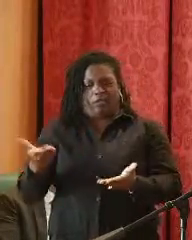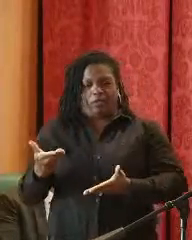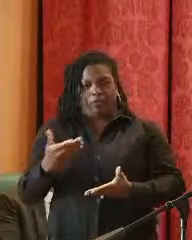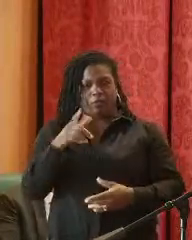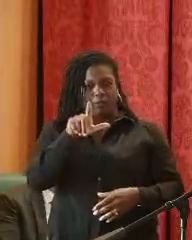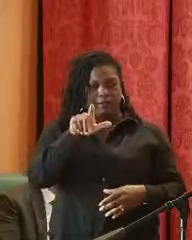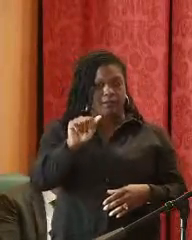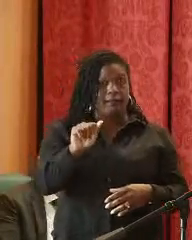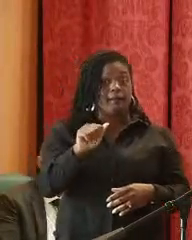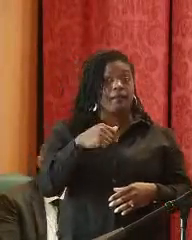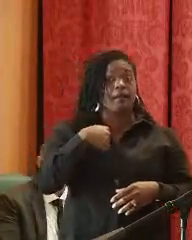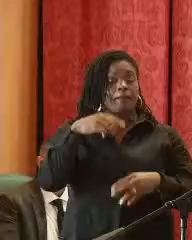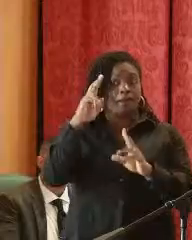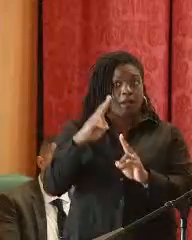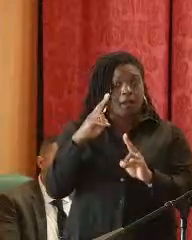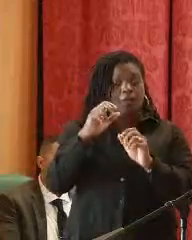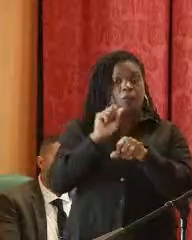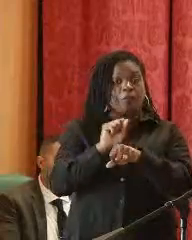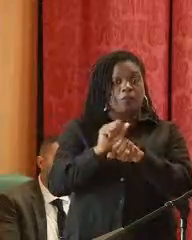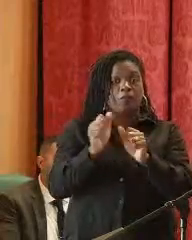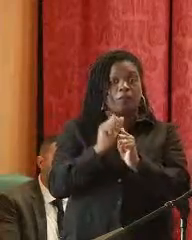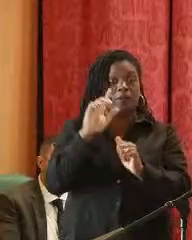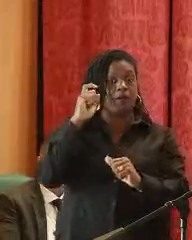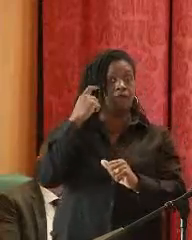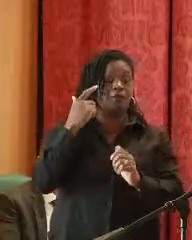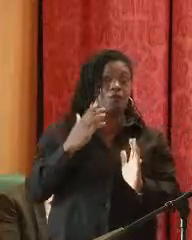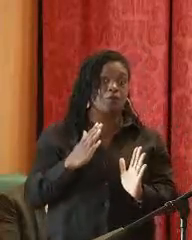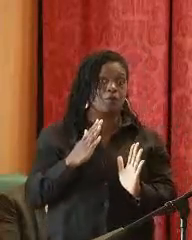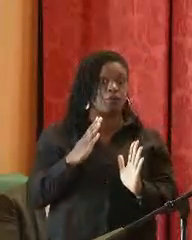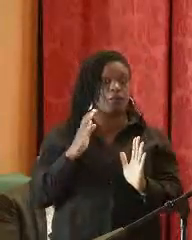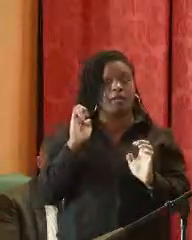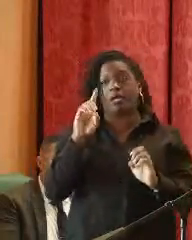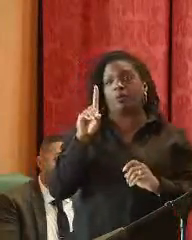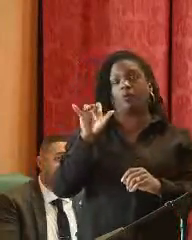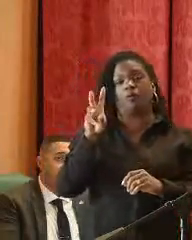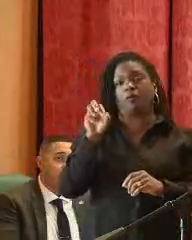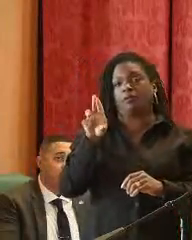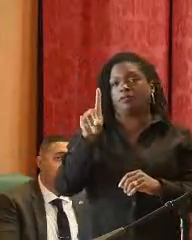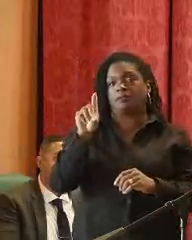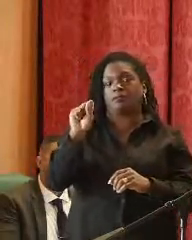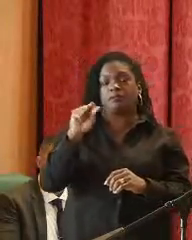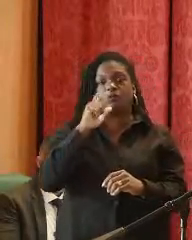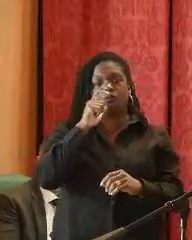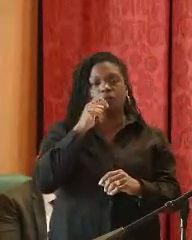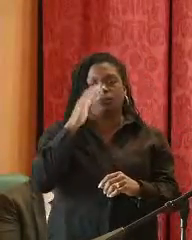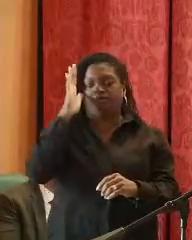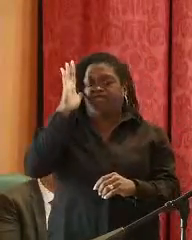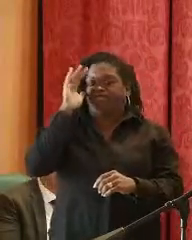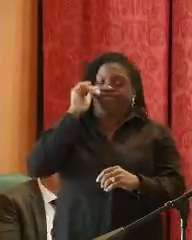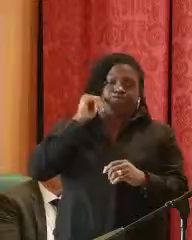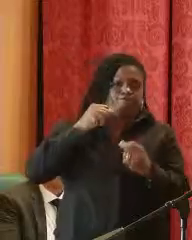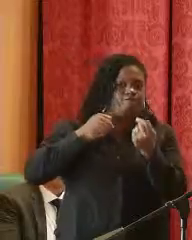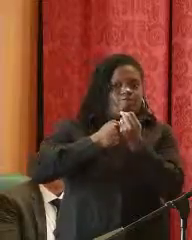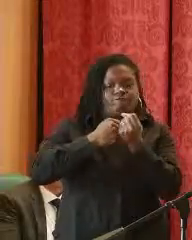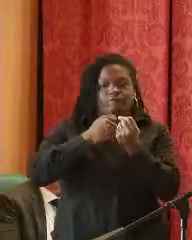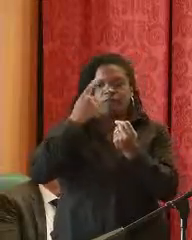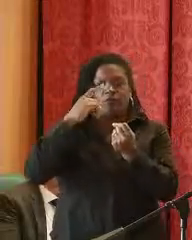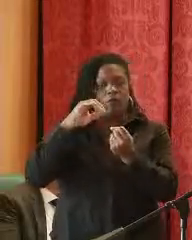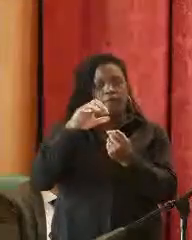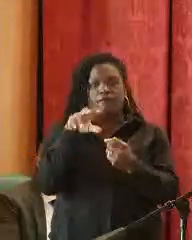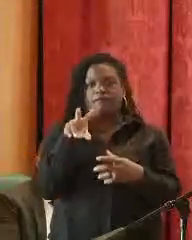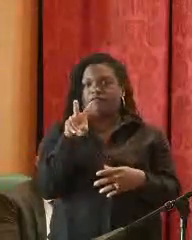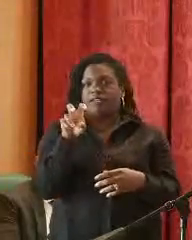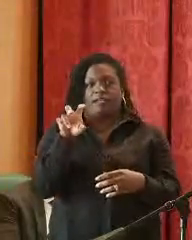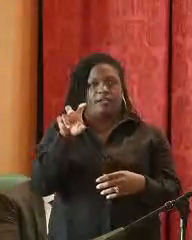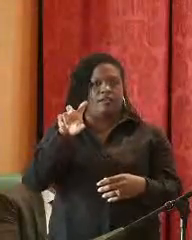I'm honored to work with Governor Edwards, who has been such a staunch advocate for our veteran population. Bambi,